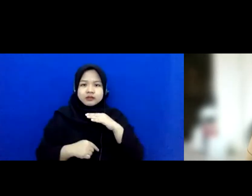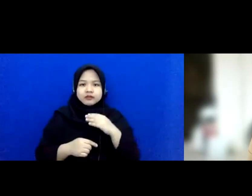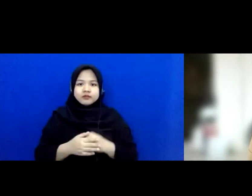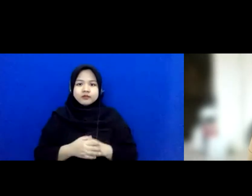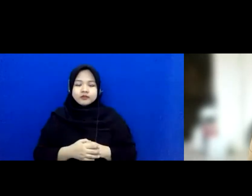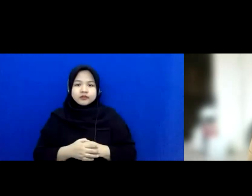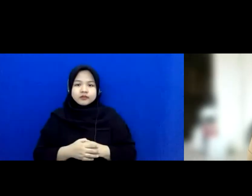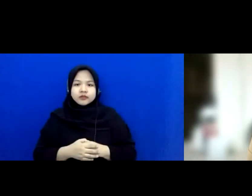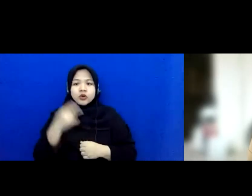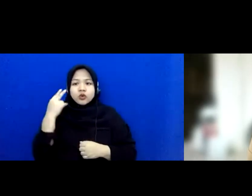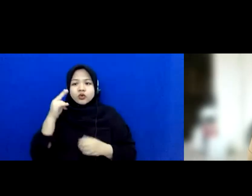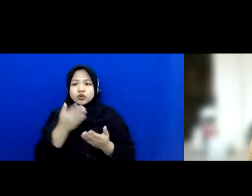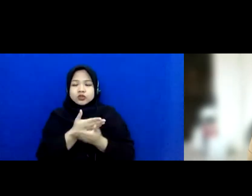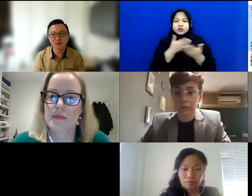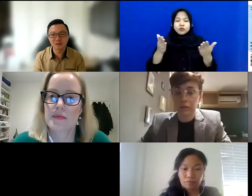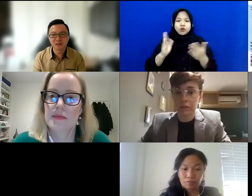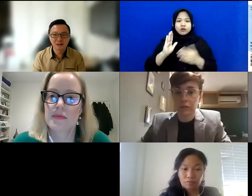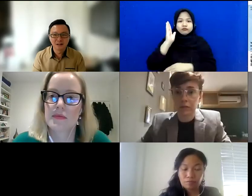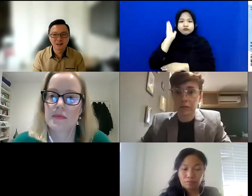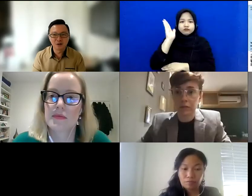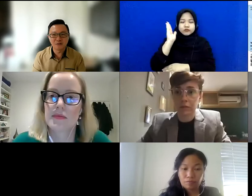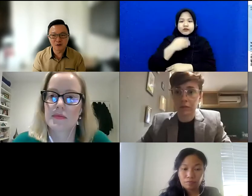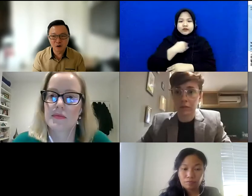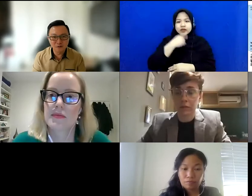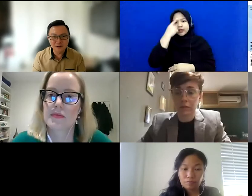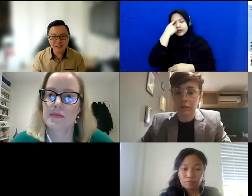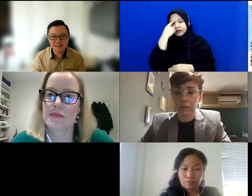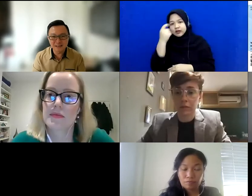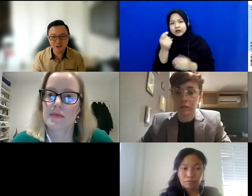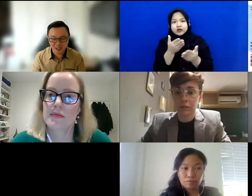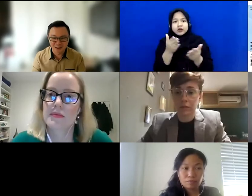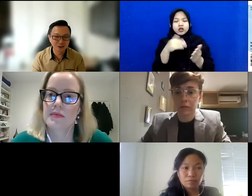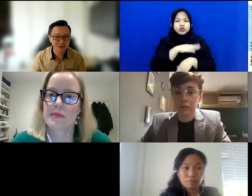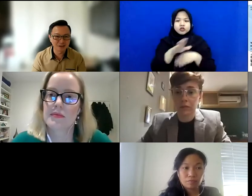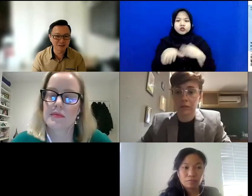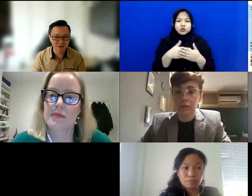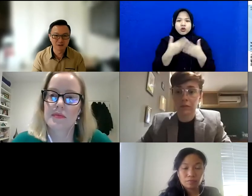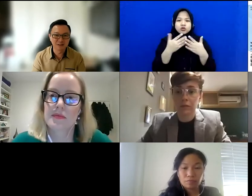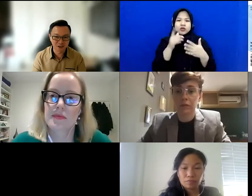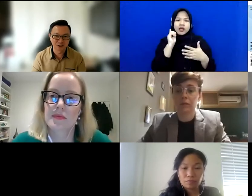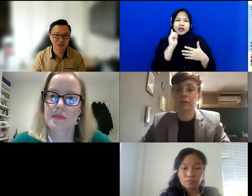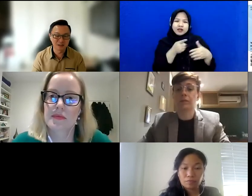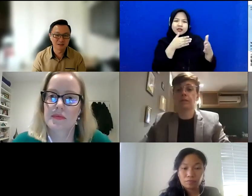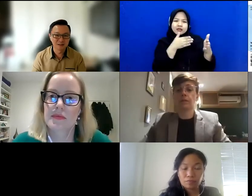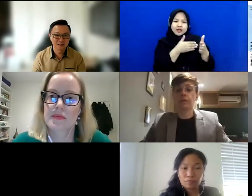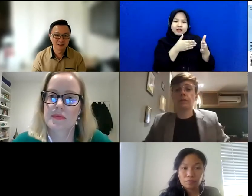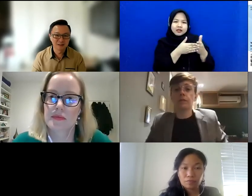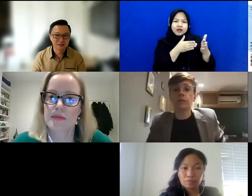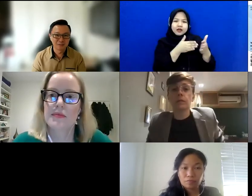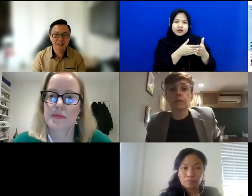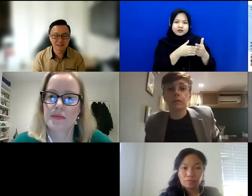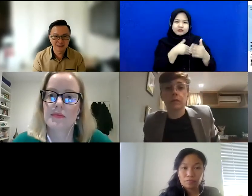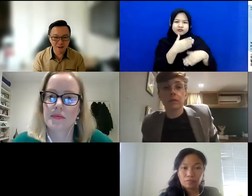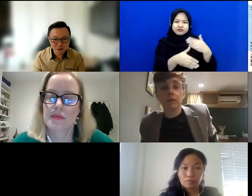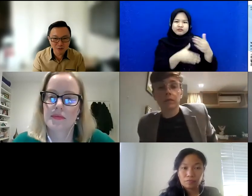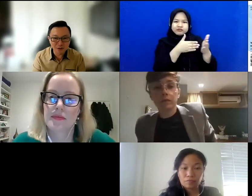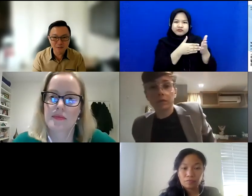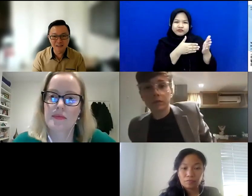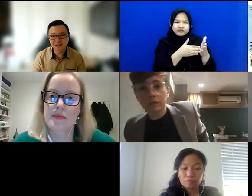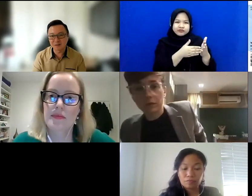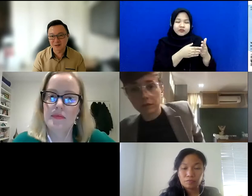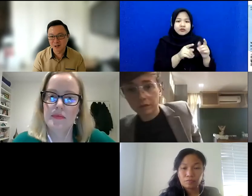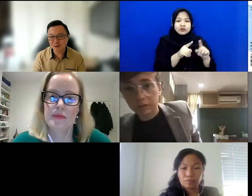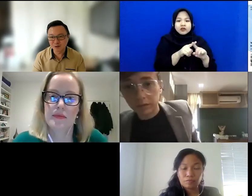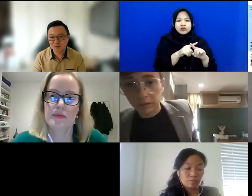I guess for all our speakers, I'm sure you have all faced challenges along this journey. But as an